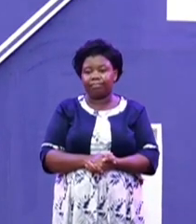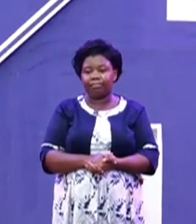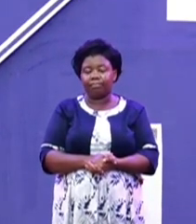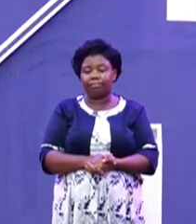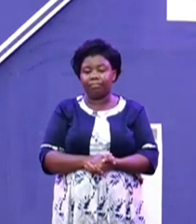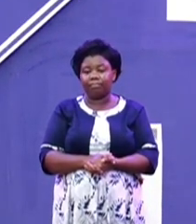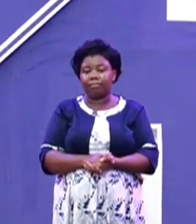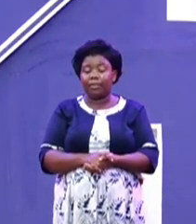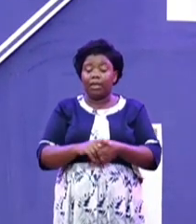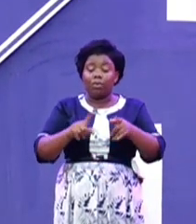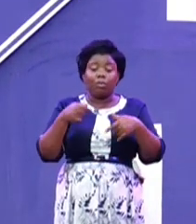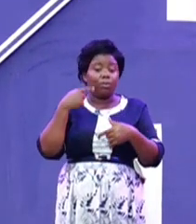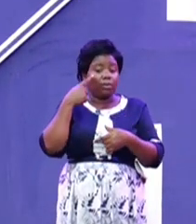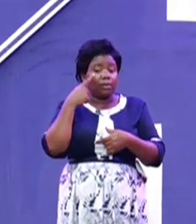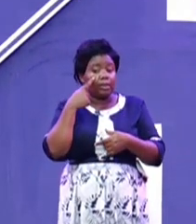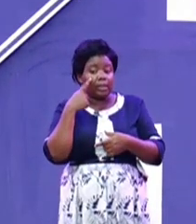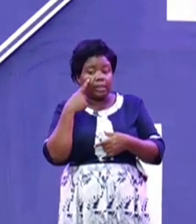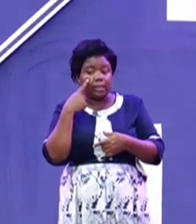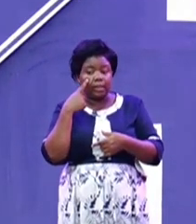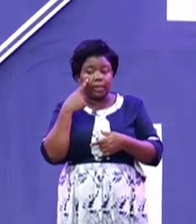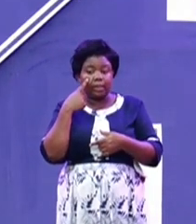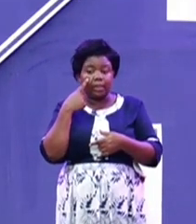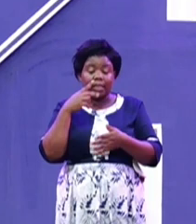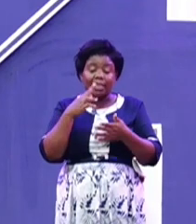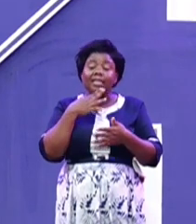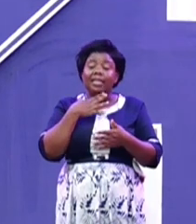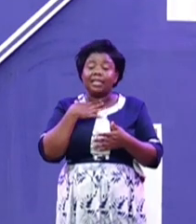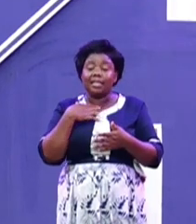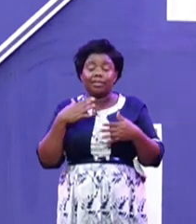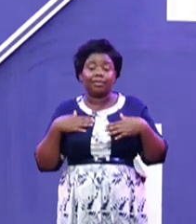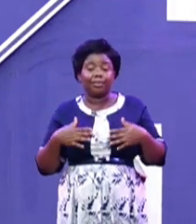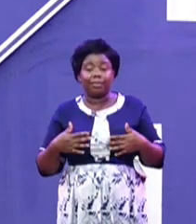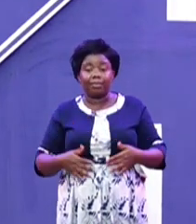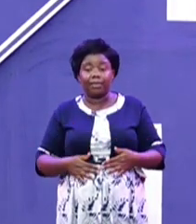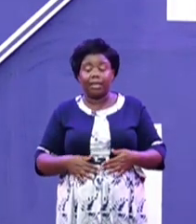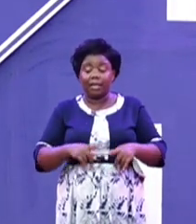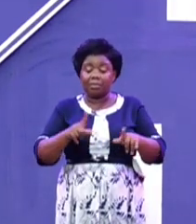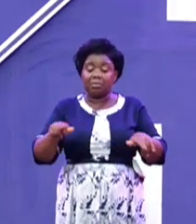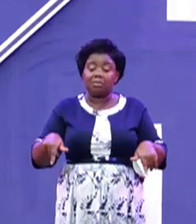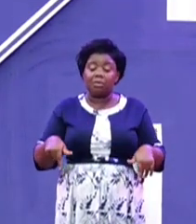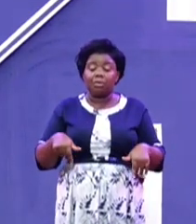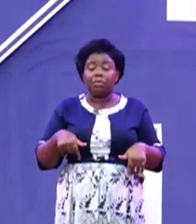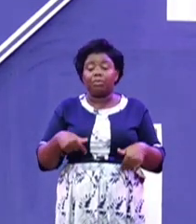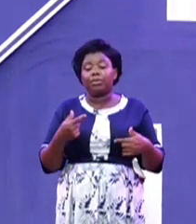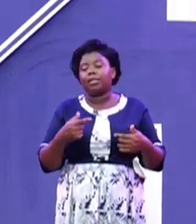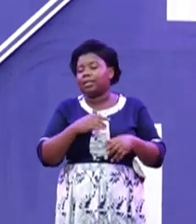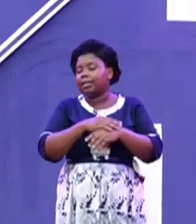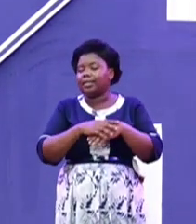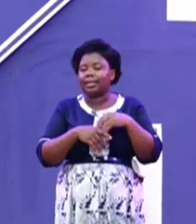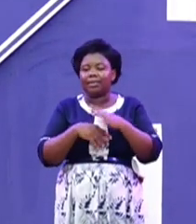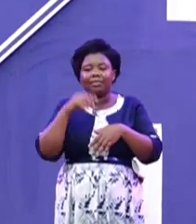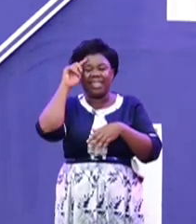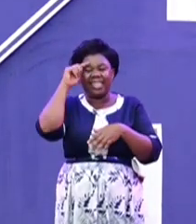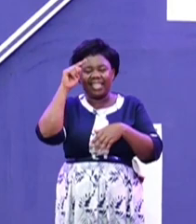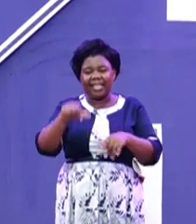God. Tutunuulira ku byetaago bino bya mubiri bya lunaku, obulamu ne tuweerabira nti bwe bukulu. We usually consider the